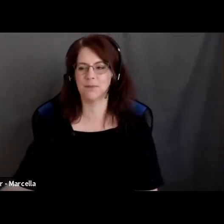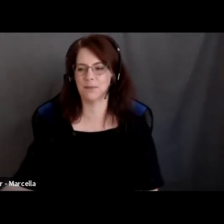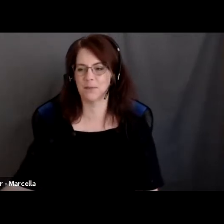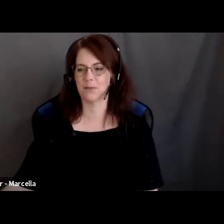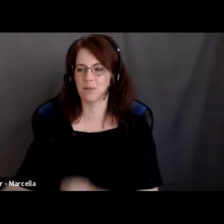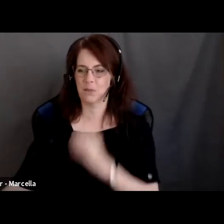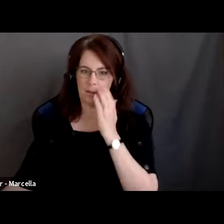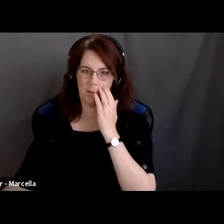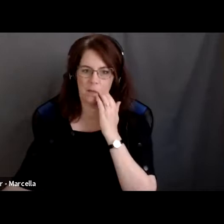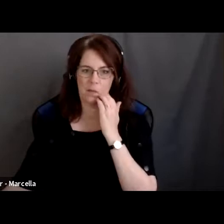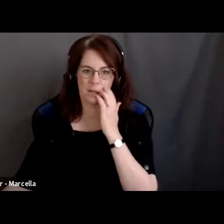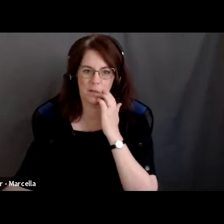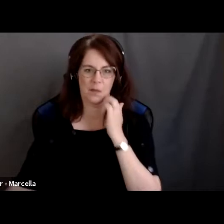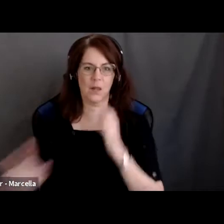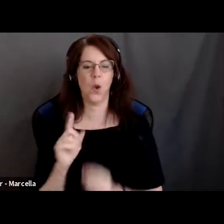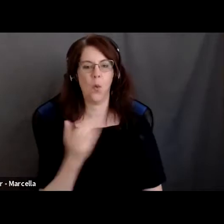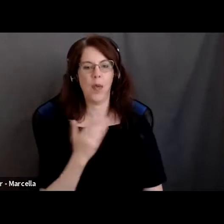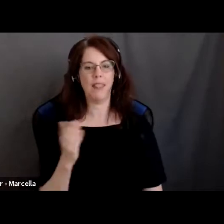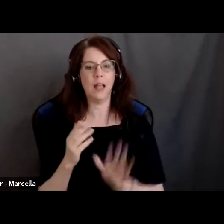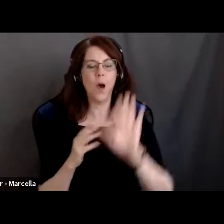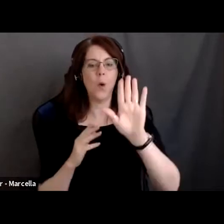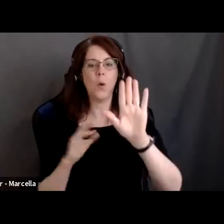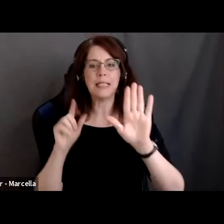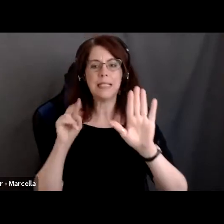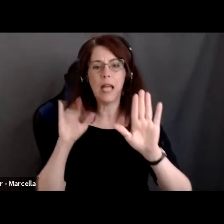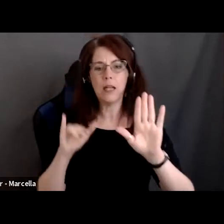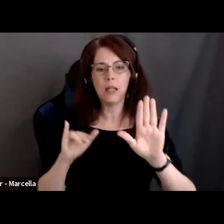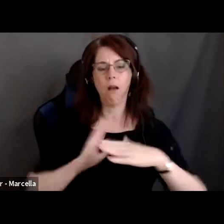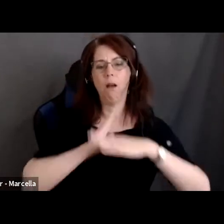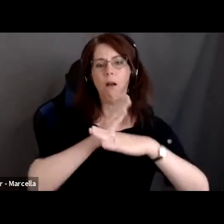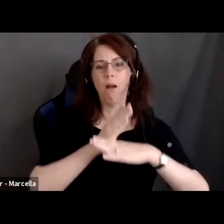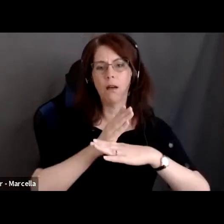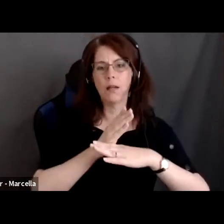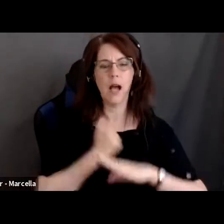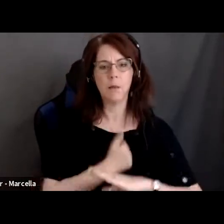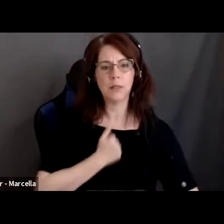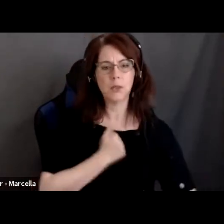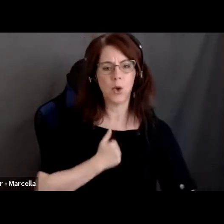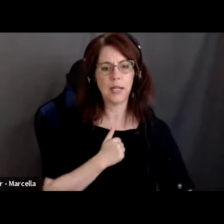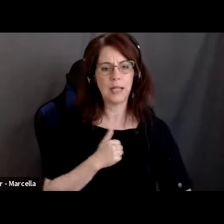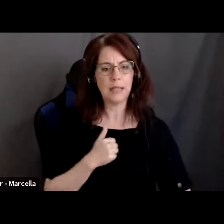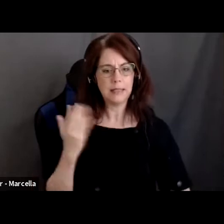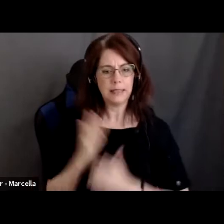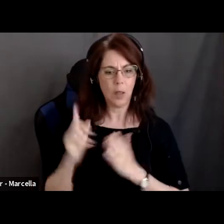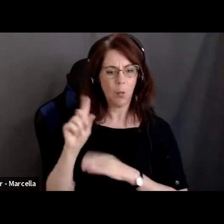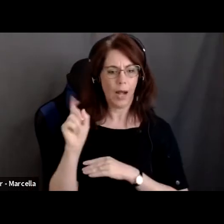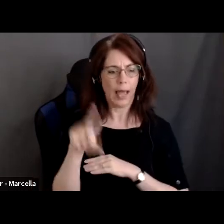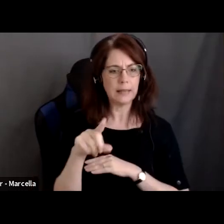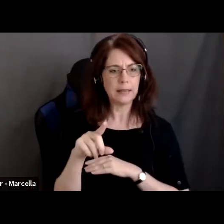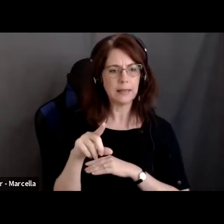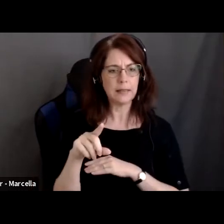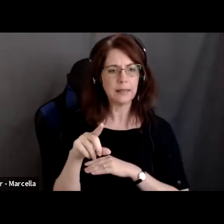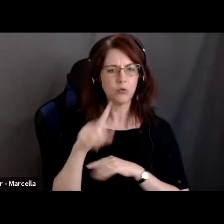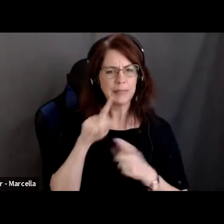So one of the things that we often say Annie, when we... So I'm sorry, I had a question that was